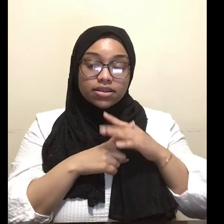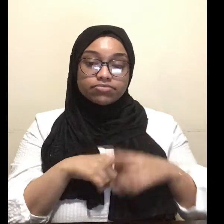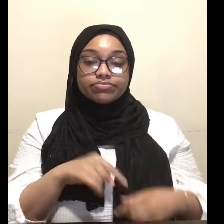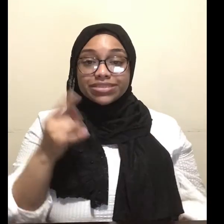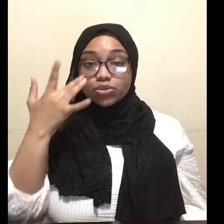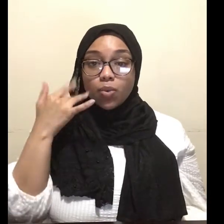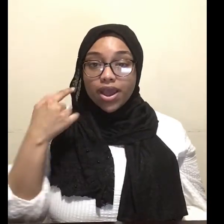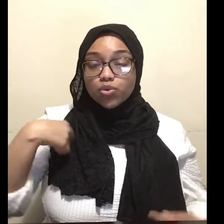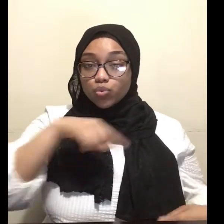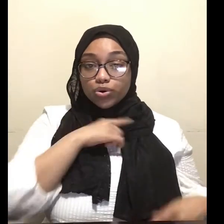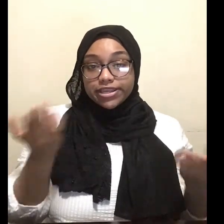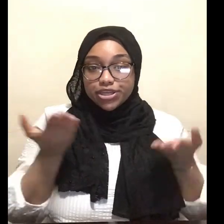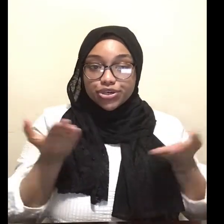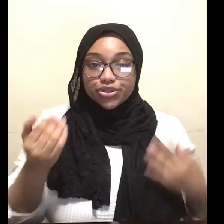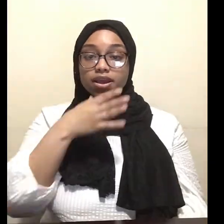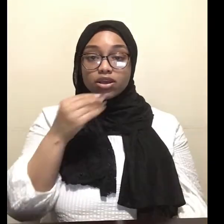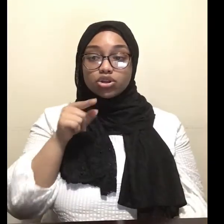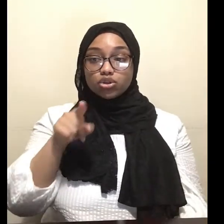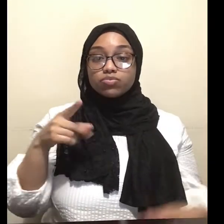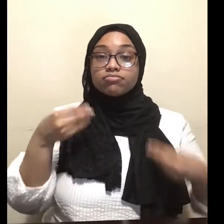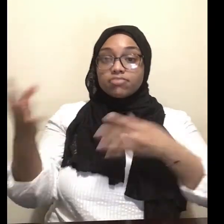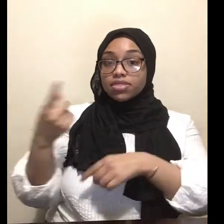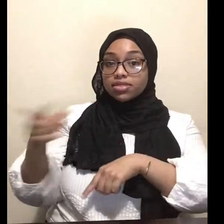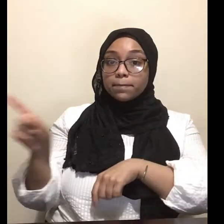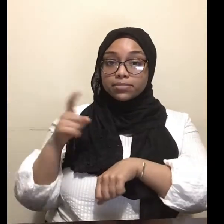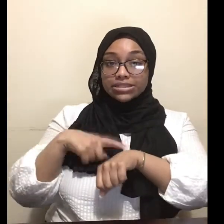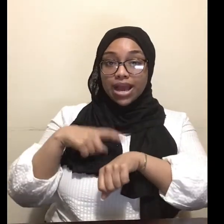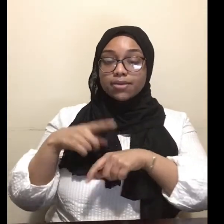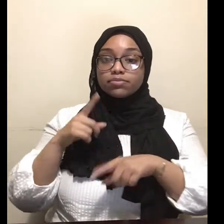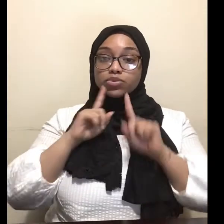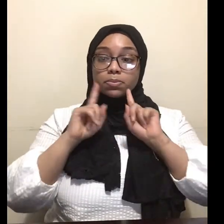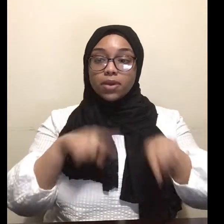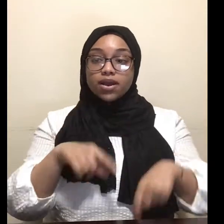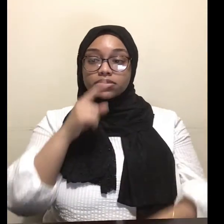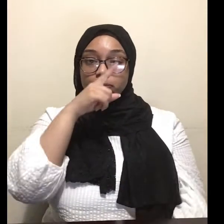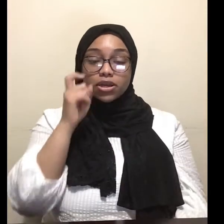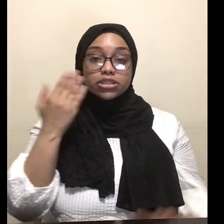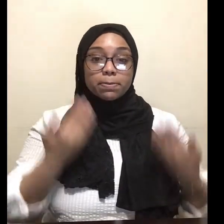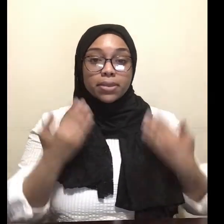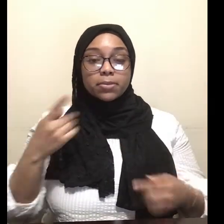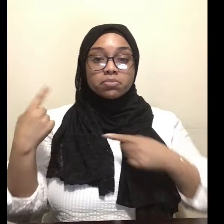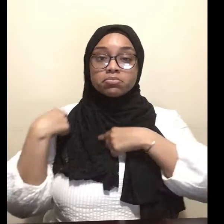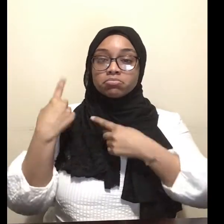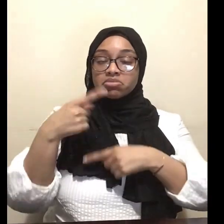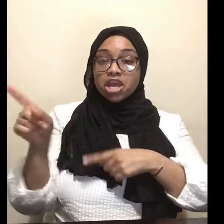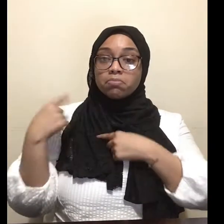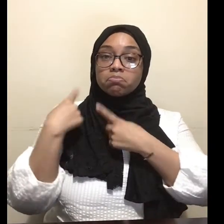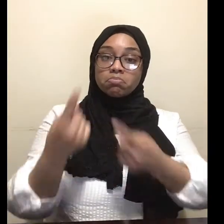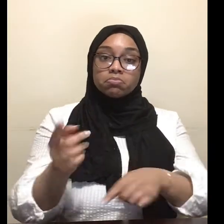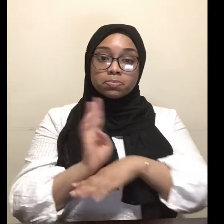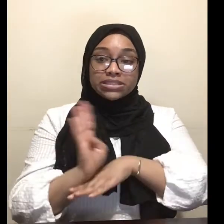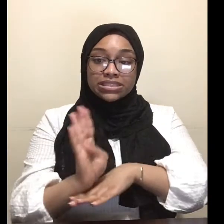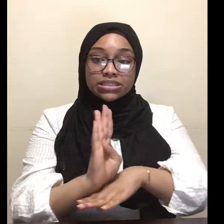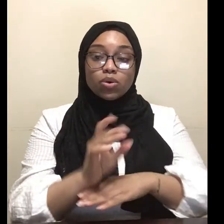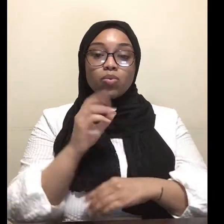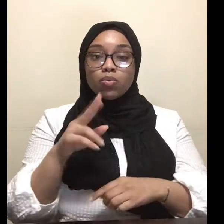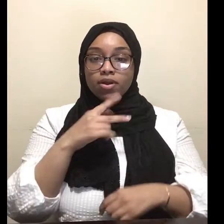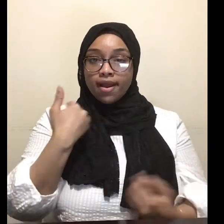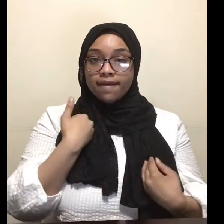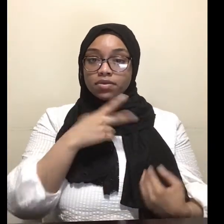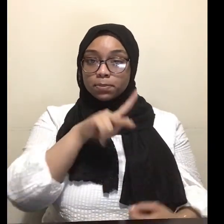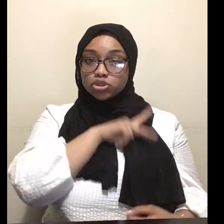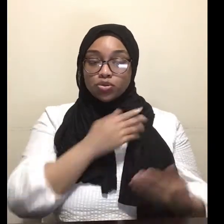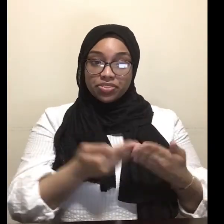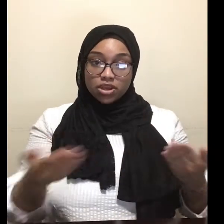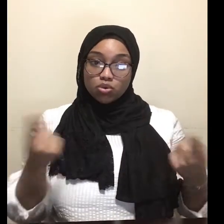And of course, if the person doesn't show up or respond to your email, then you want to seek support from other people.